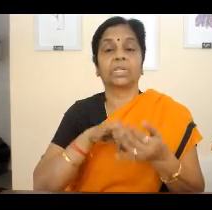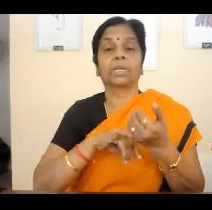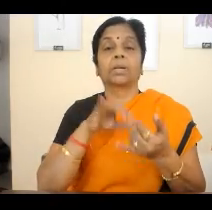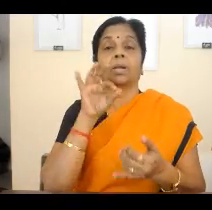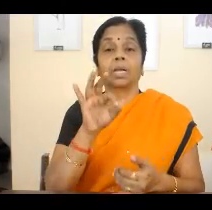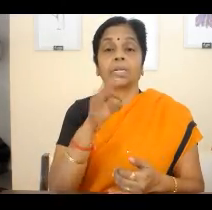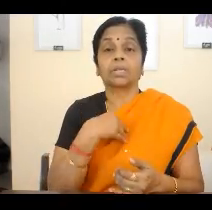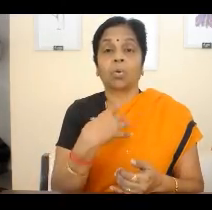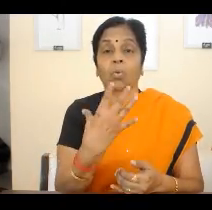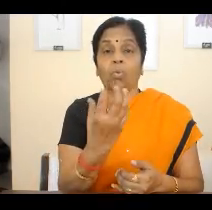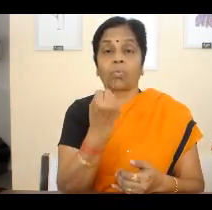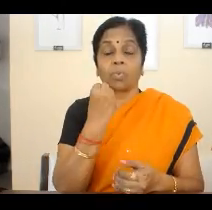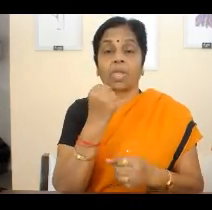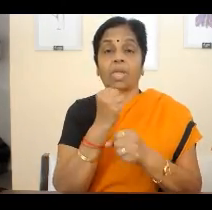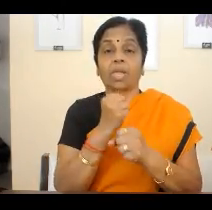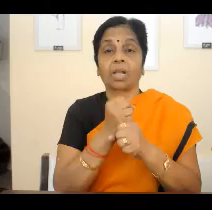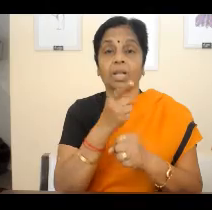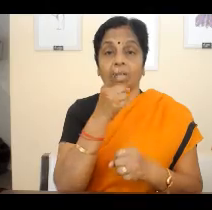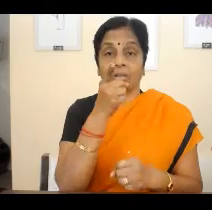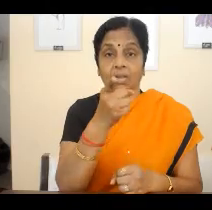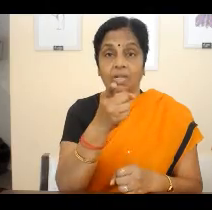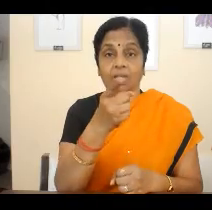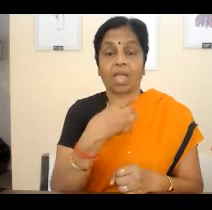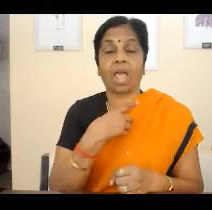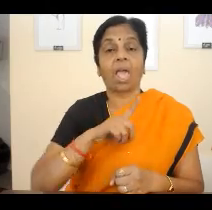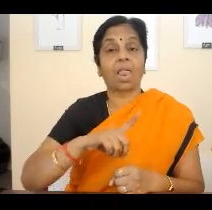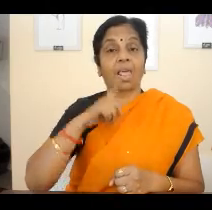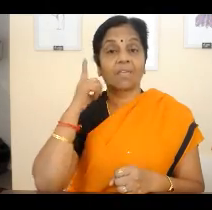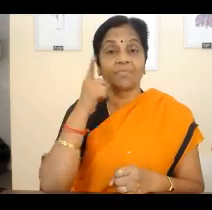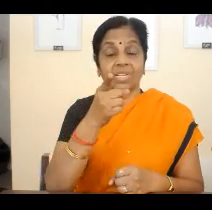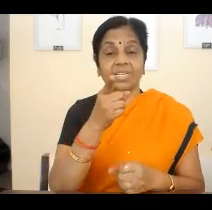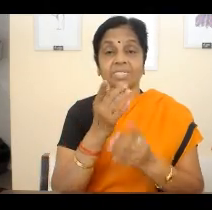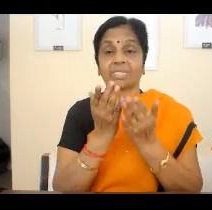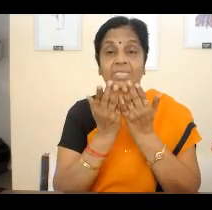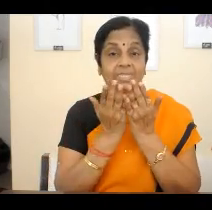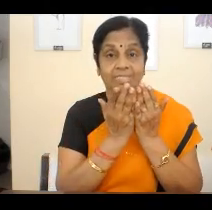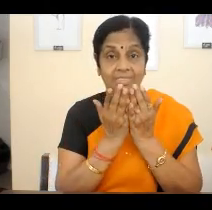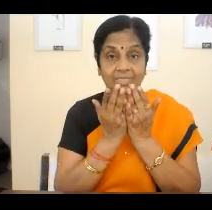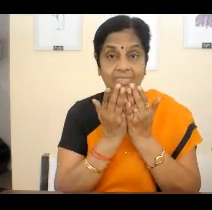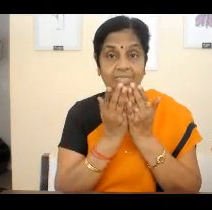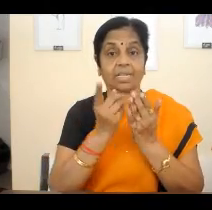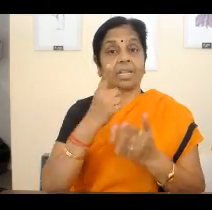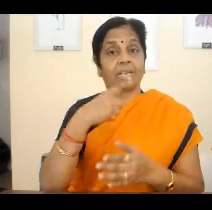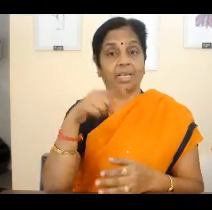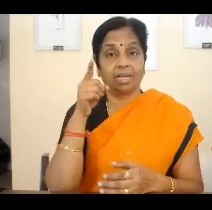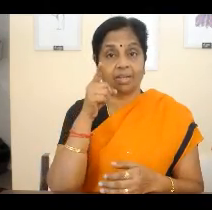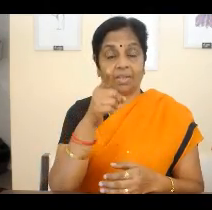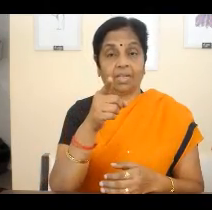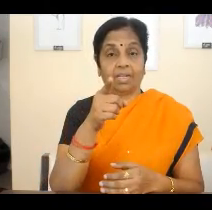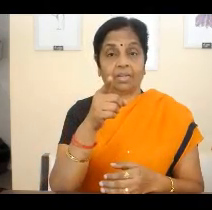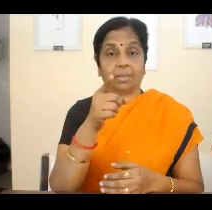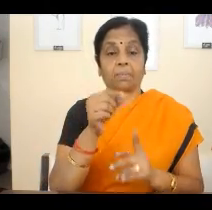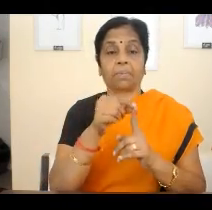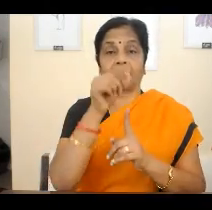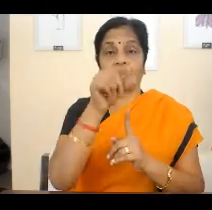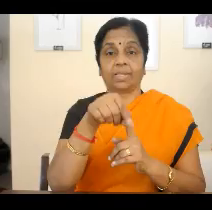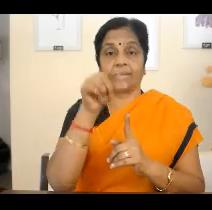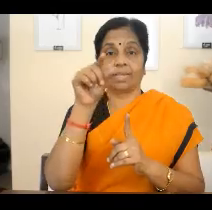they govern the life, education and rights of persons with